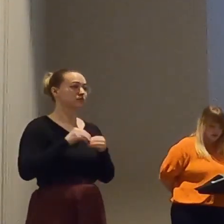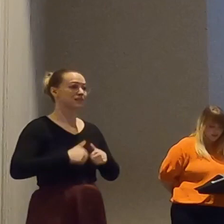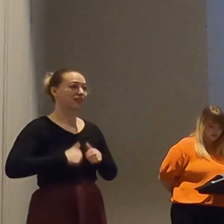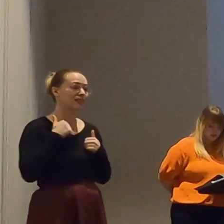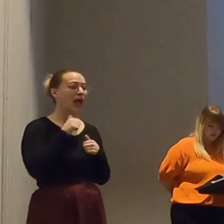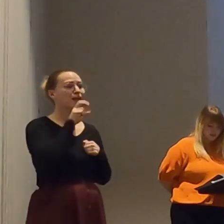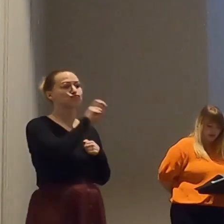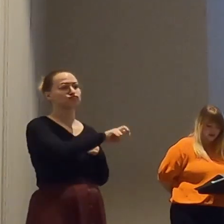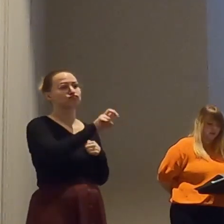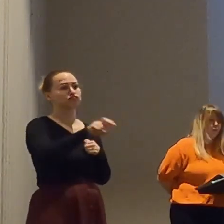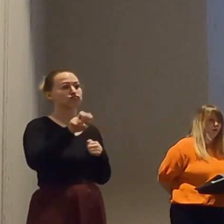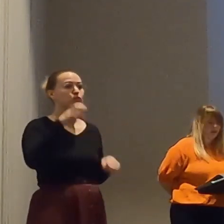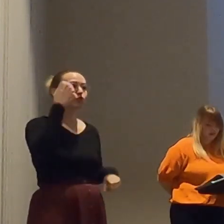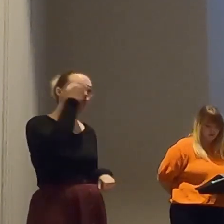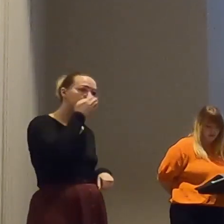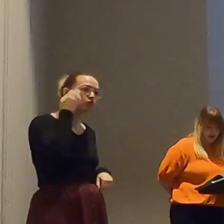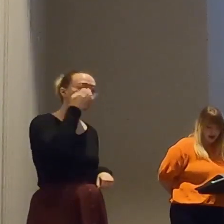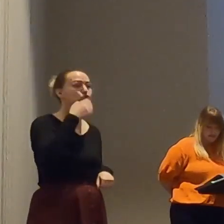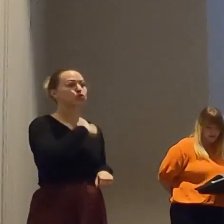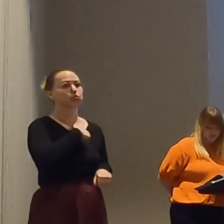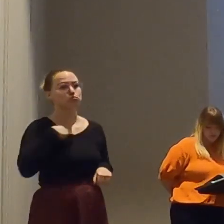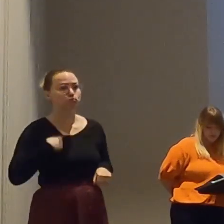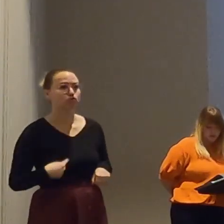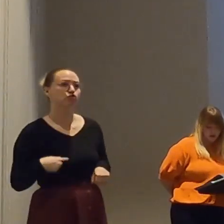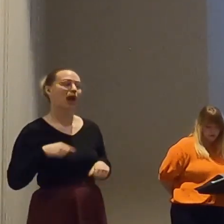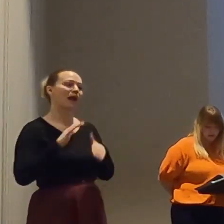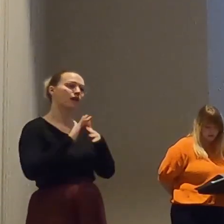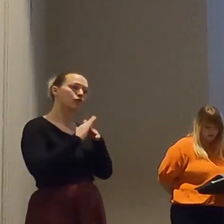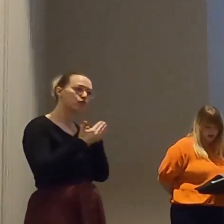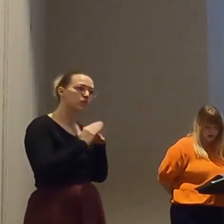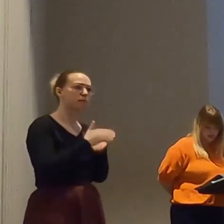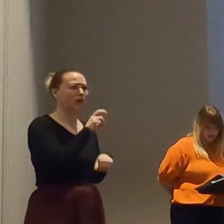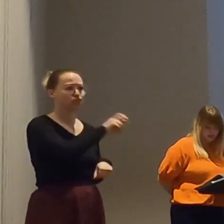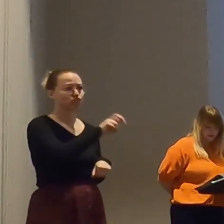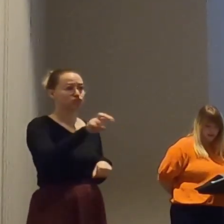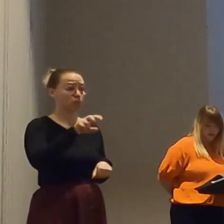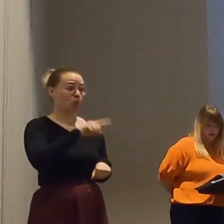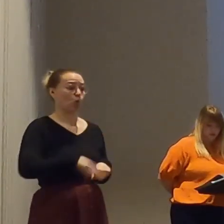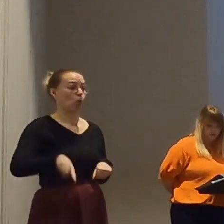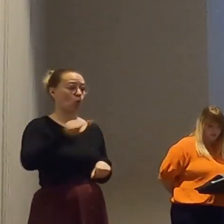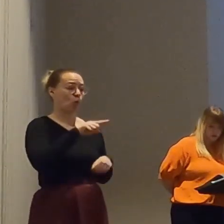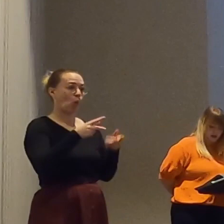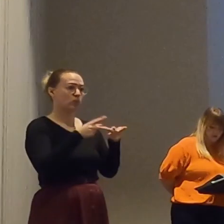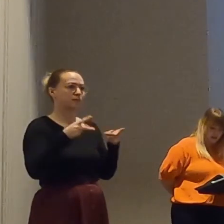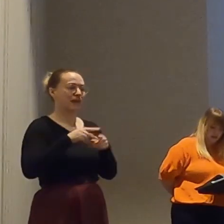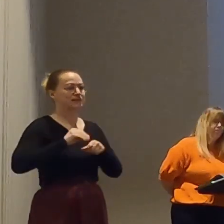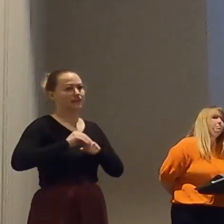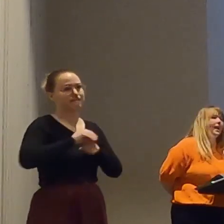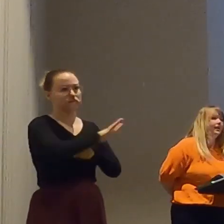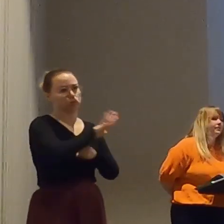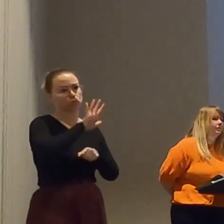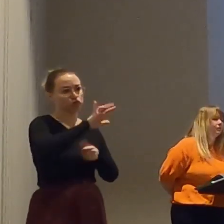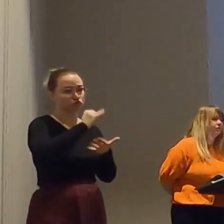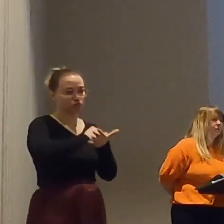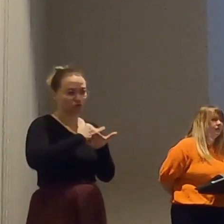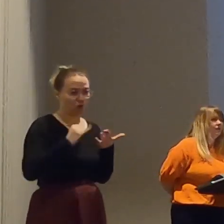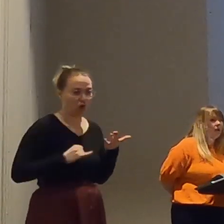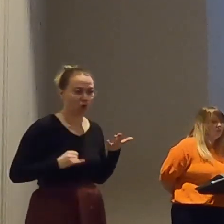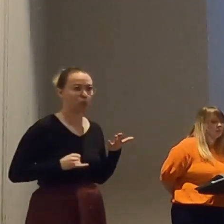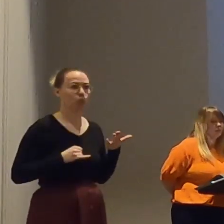Europe, China, and Japan and the Caribbean have influenced her artworks and process, leading her to explore how time impacts